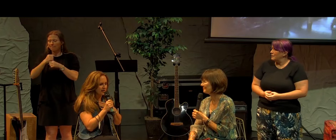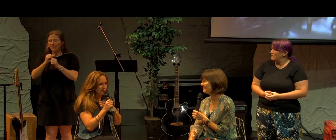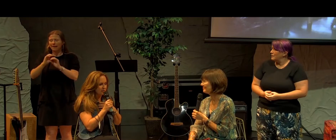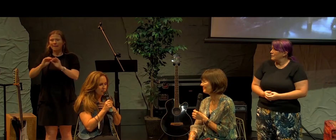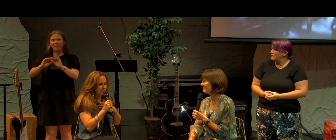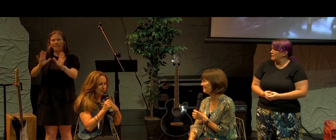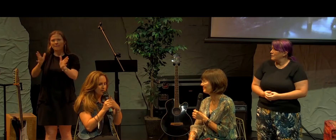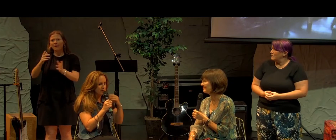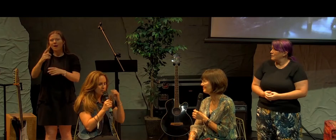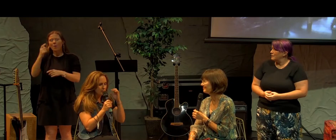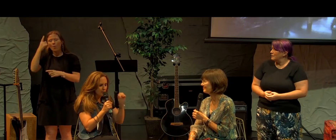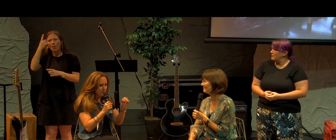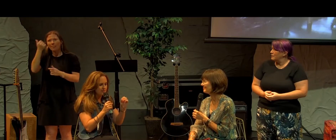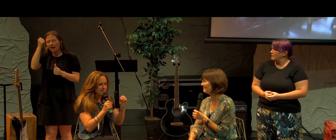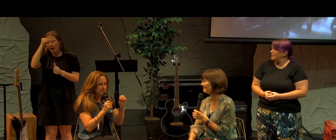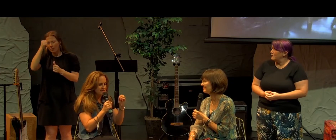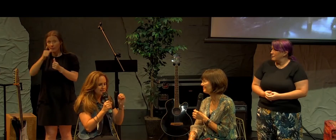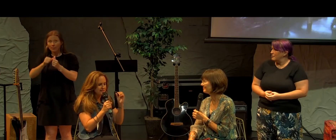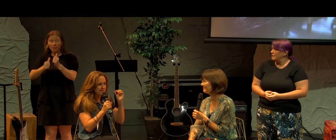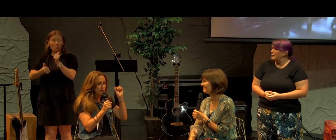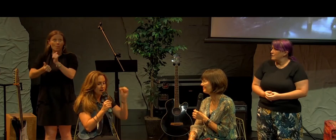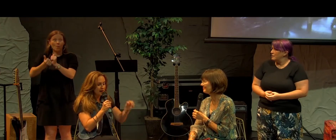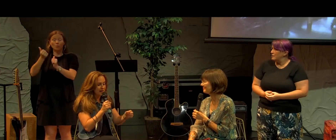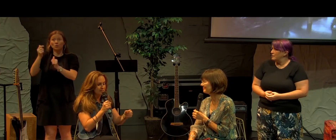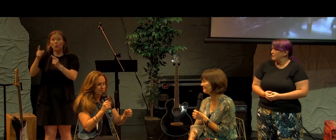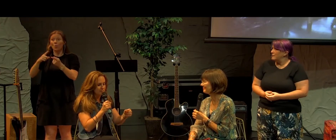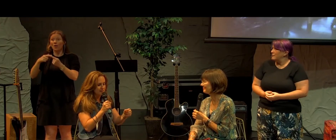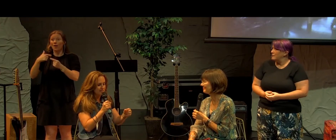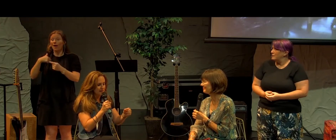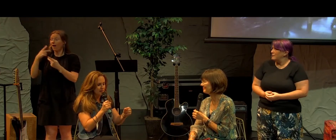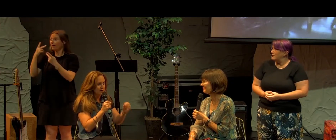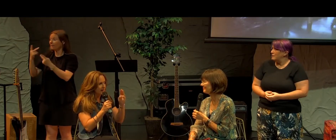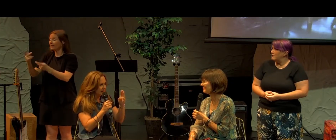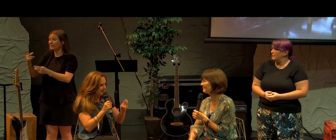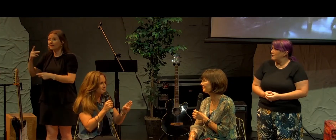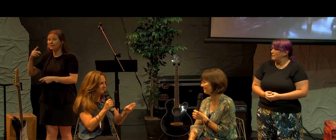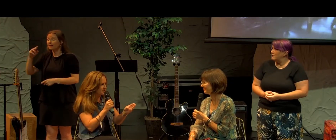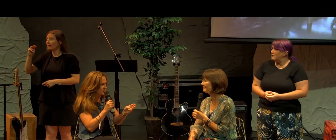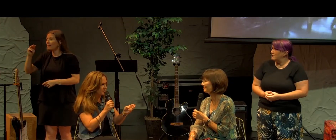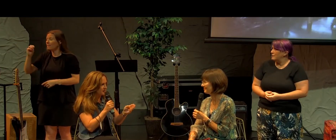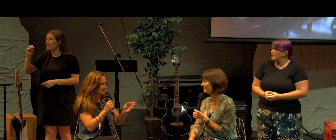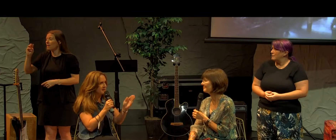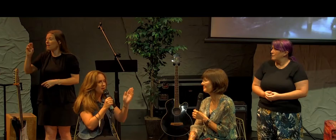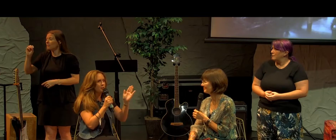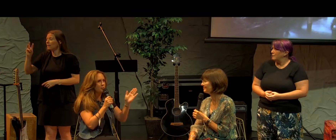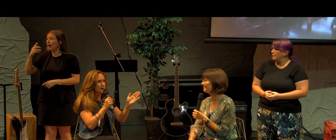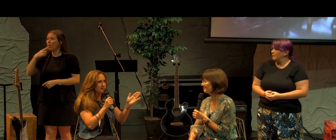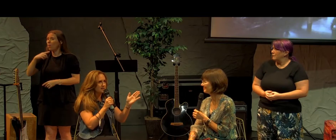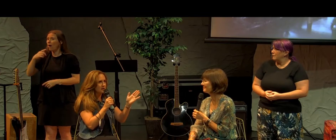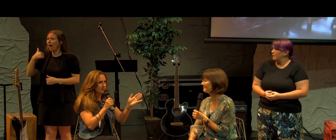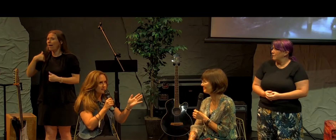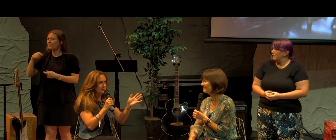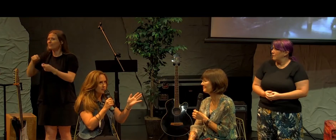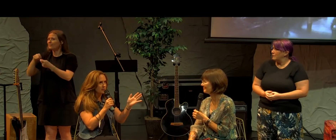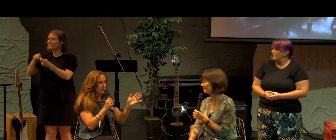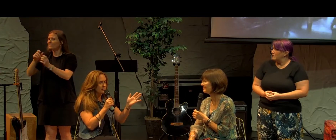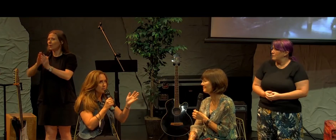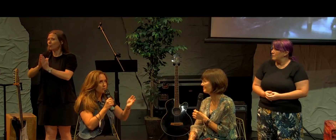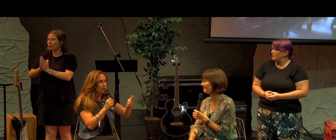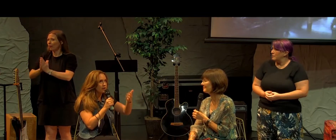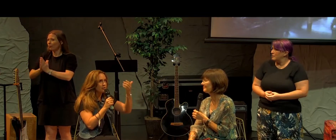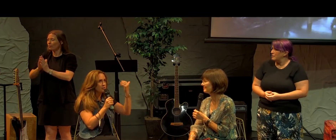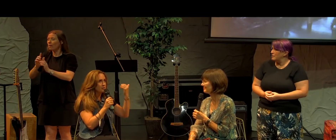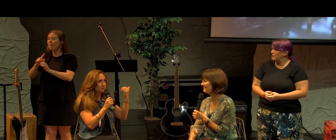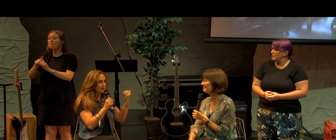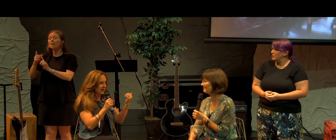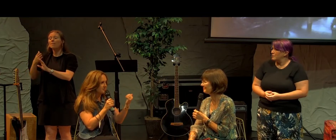I remember most is when I came to Moscow, I had specific prayers. But also before